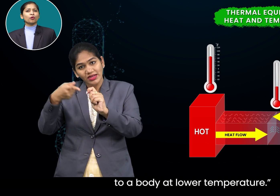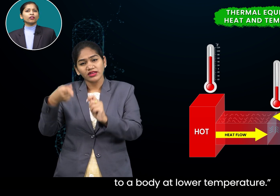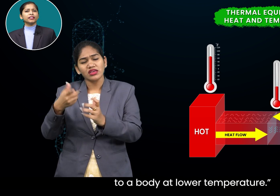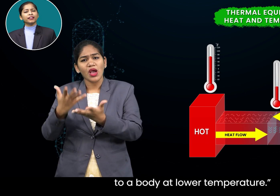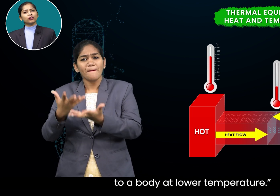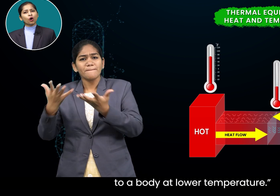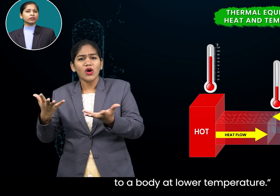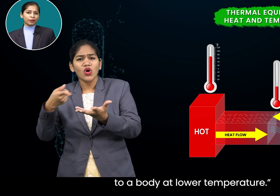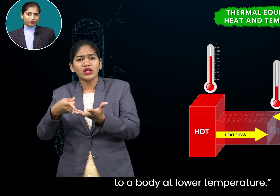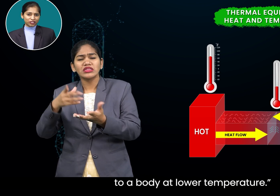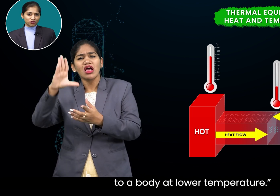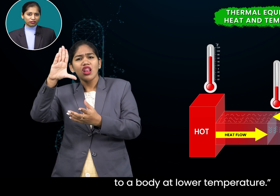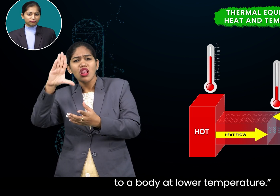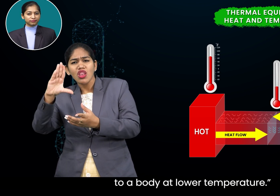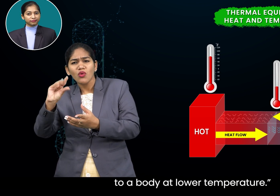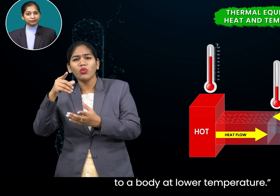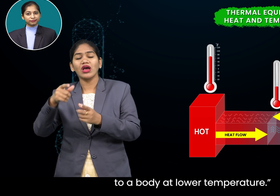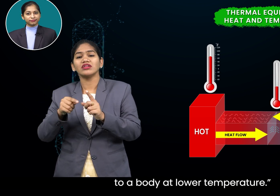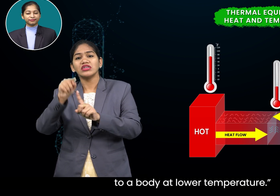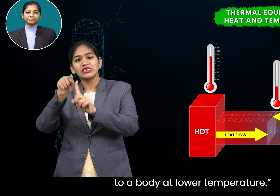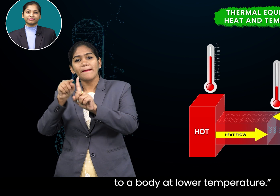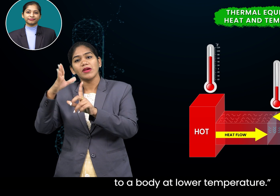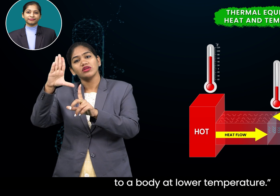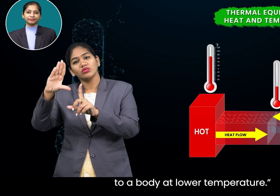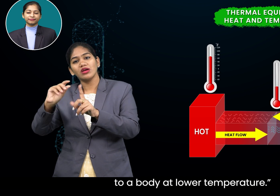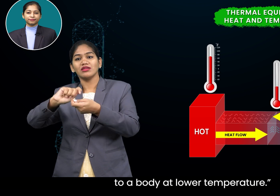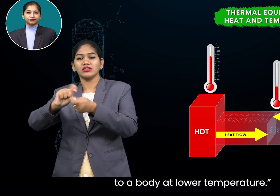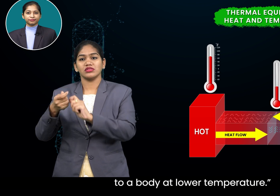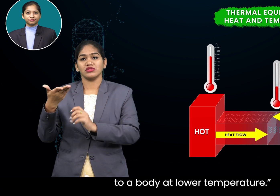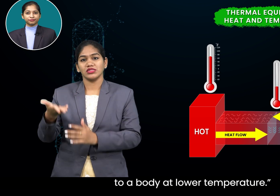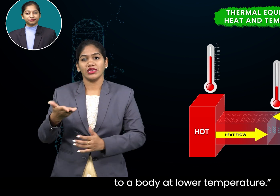to a body at lower temperature.